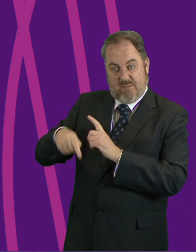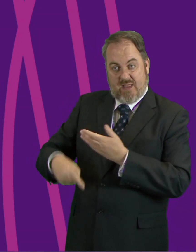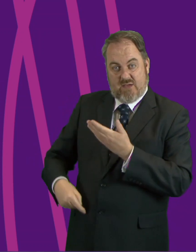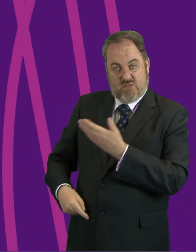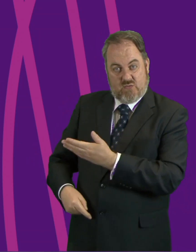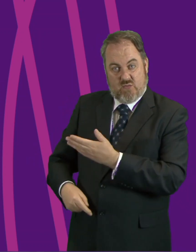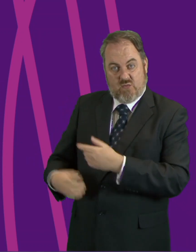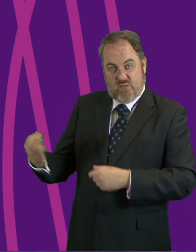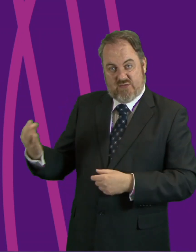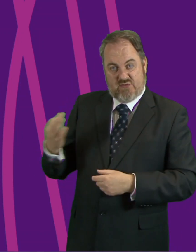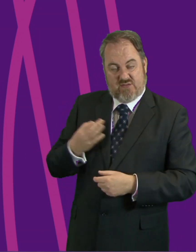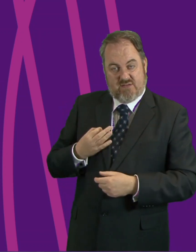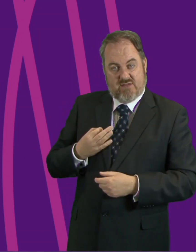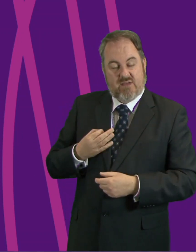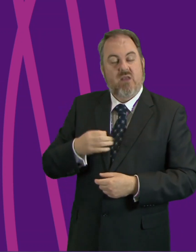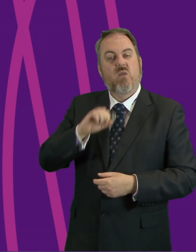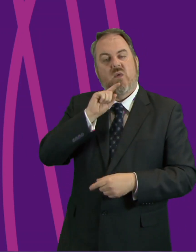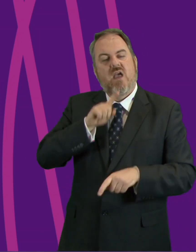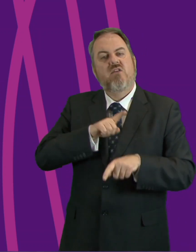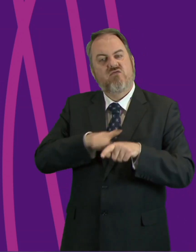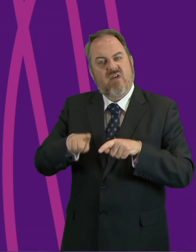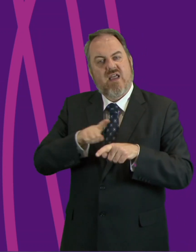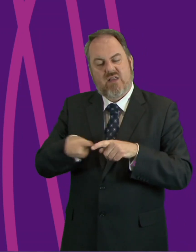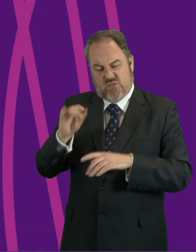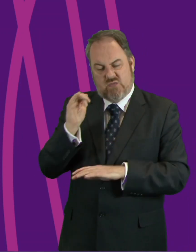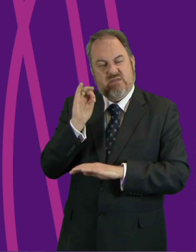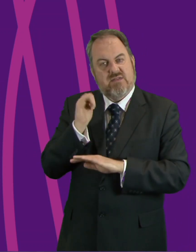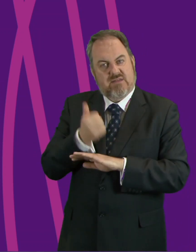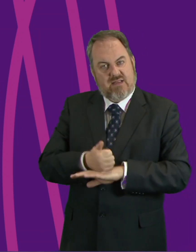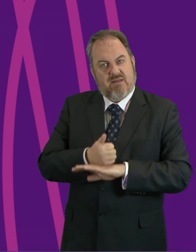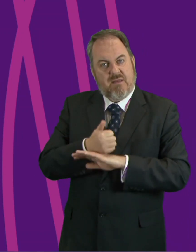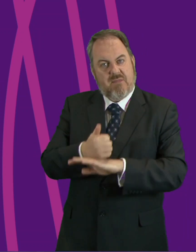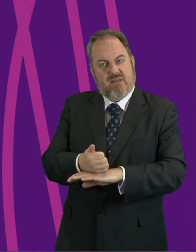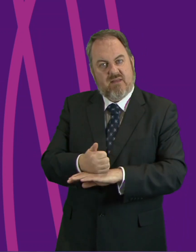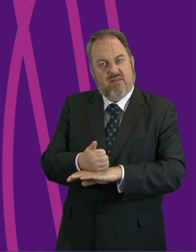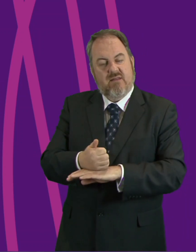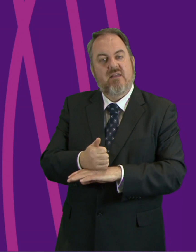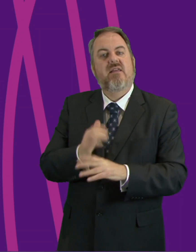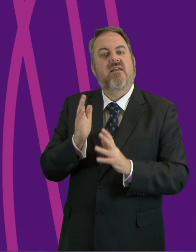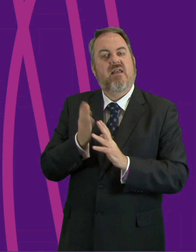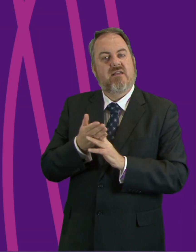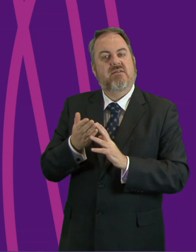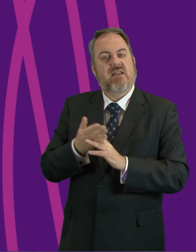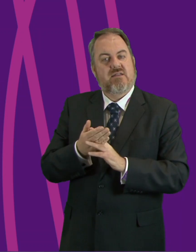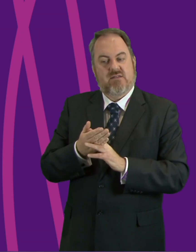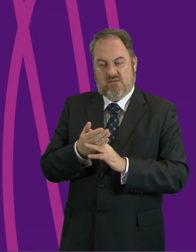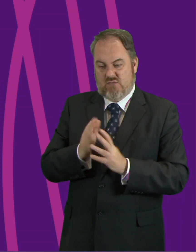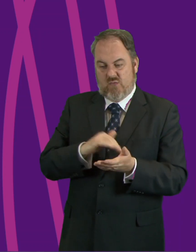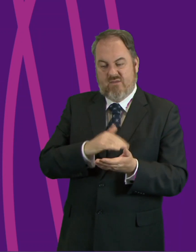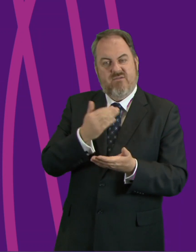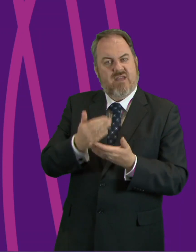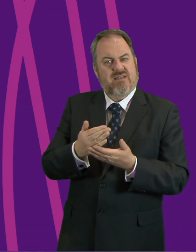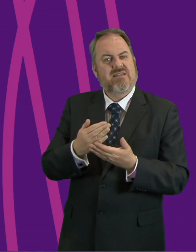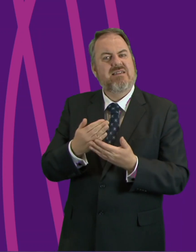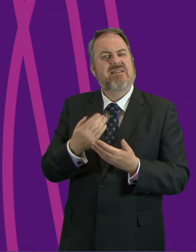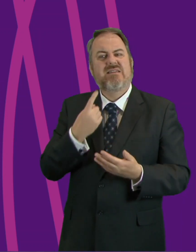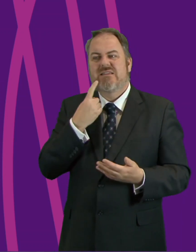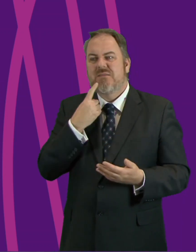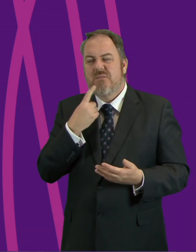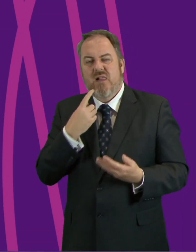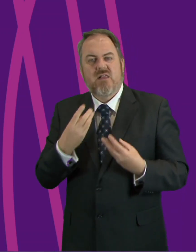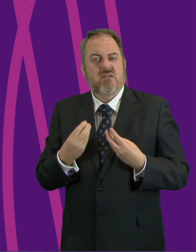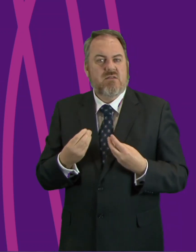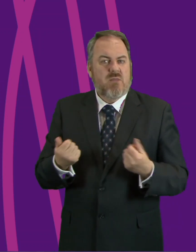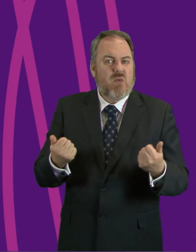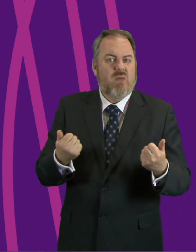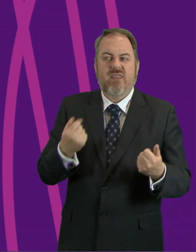to make sure that the arrangements that are being put in place to access these funds are as user-friendly and as fair as possible, and we'll